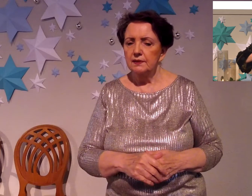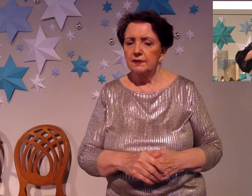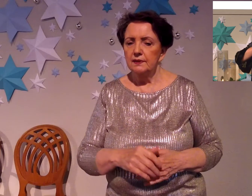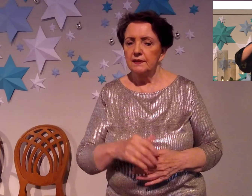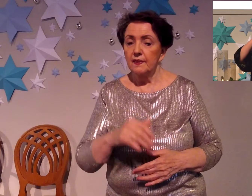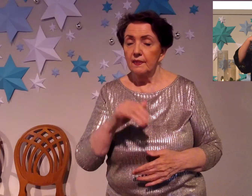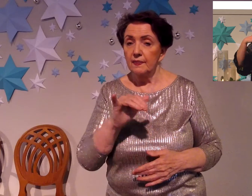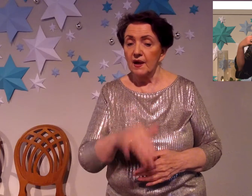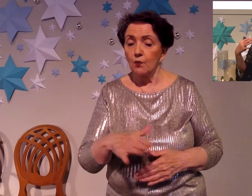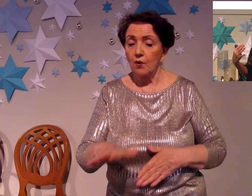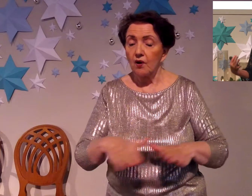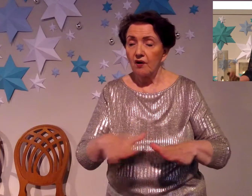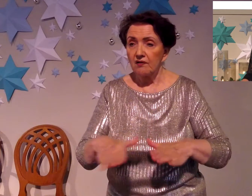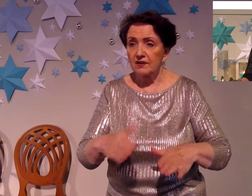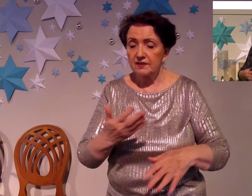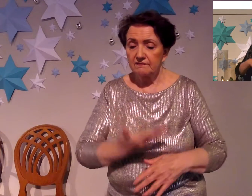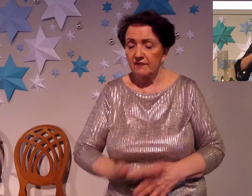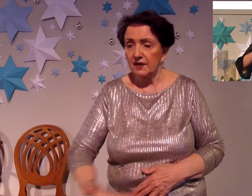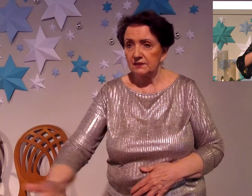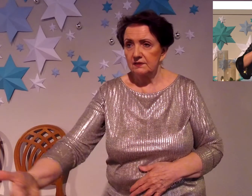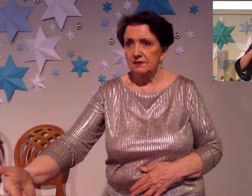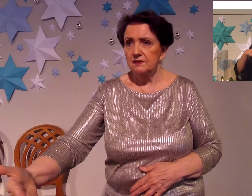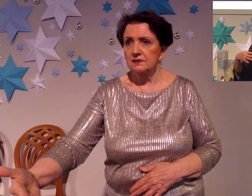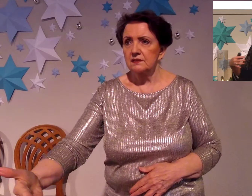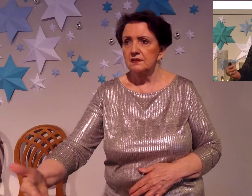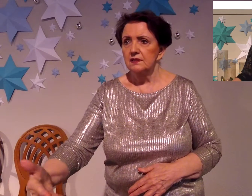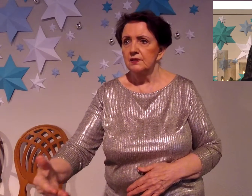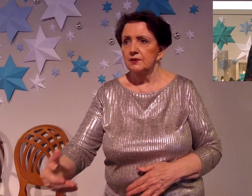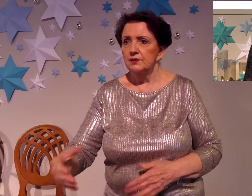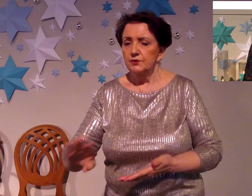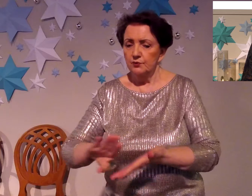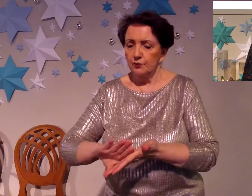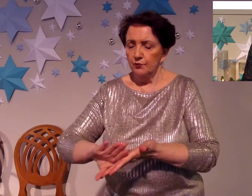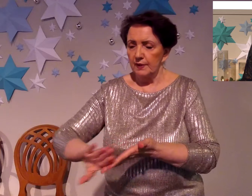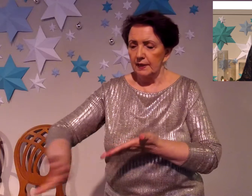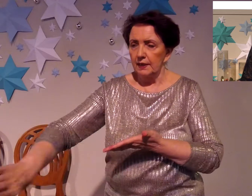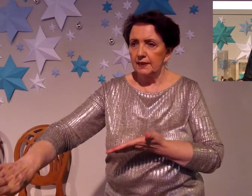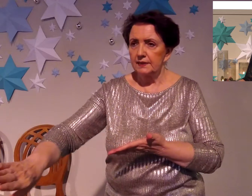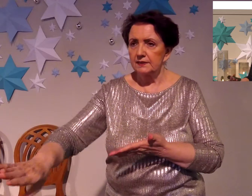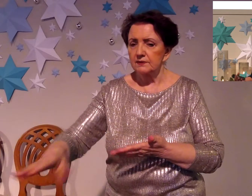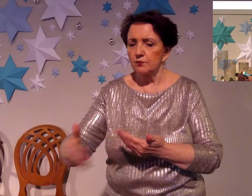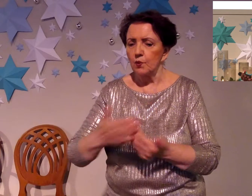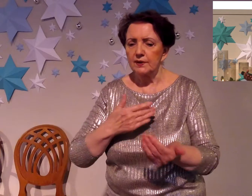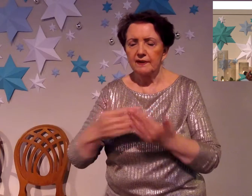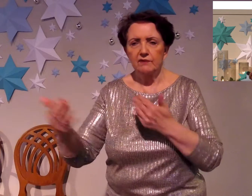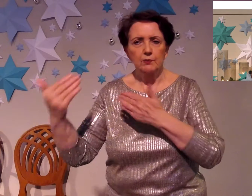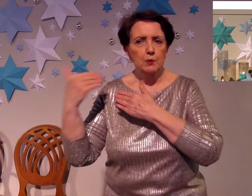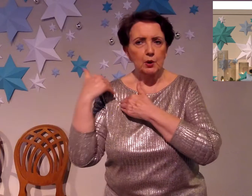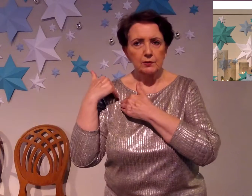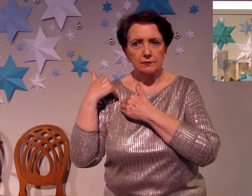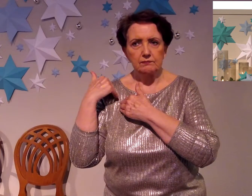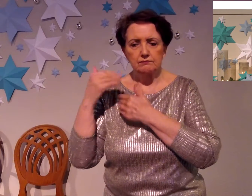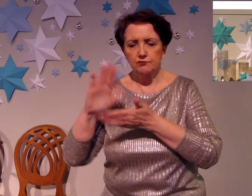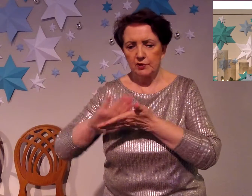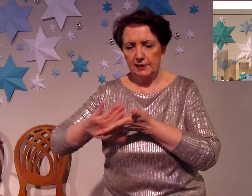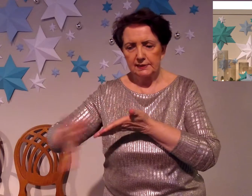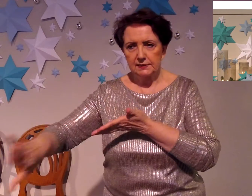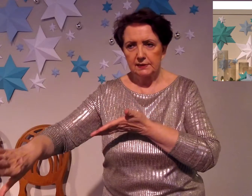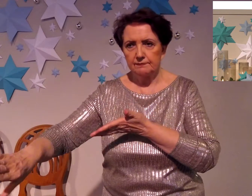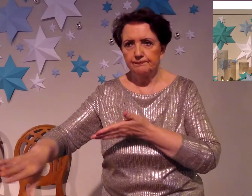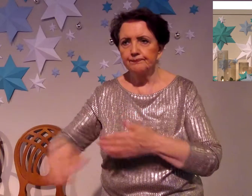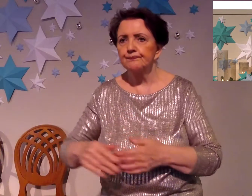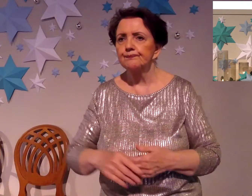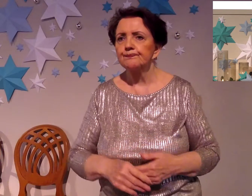it invites us to release that which we are carrying around. Right? And that